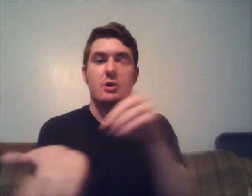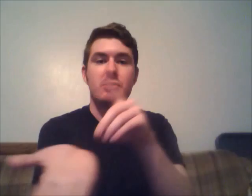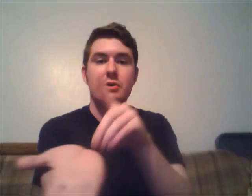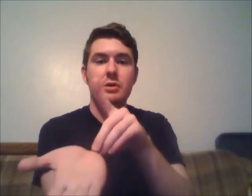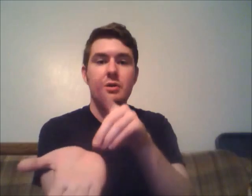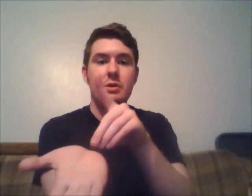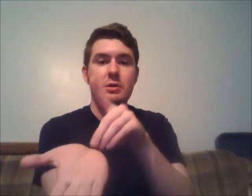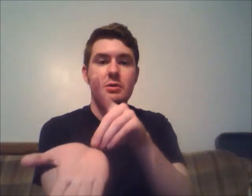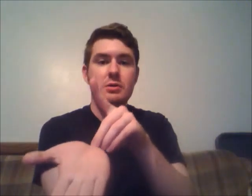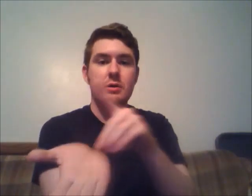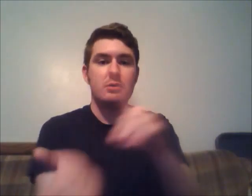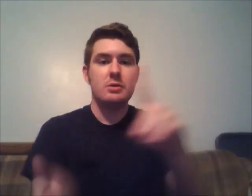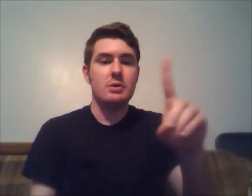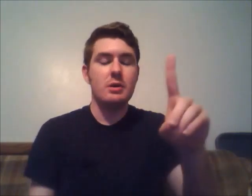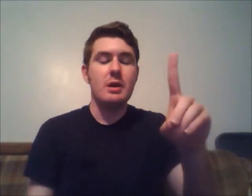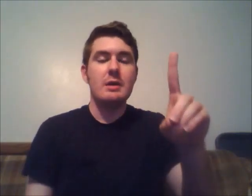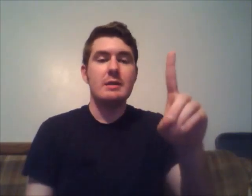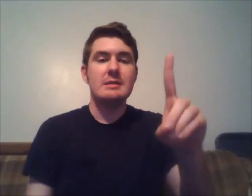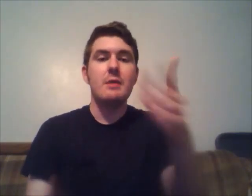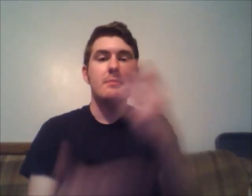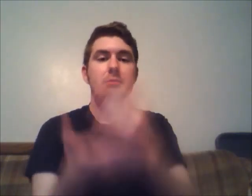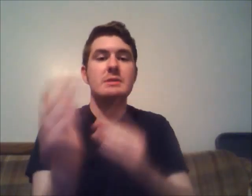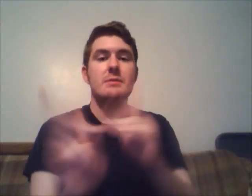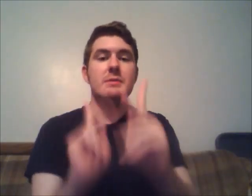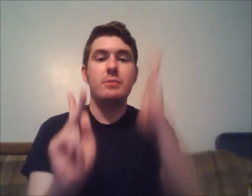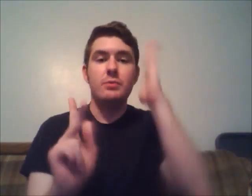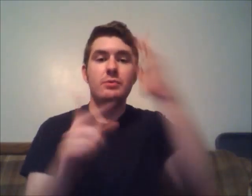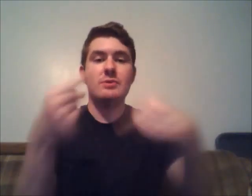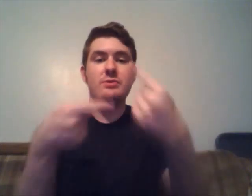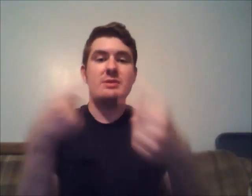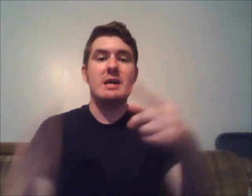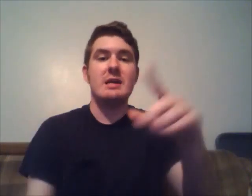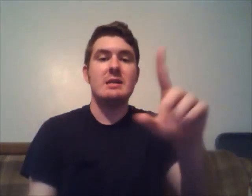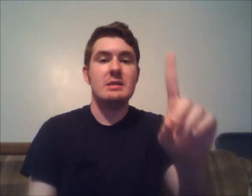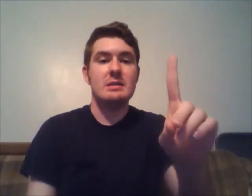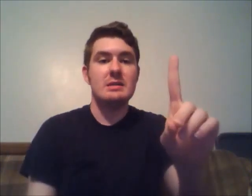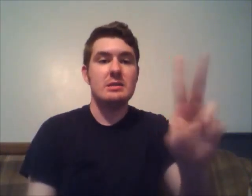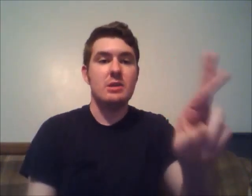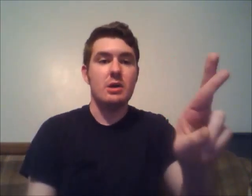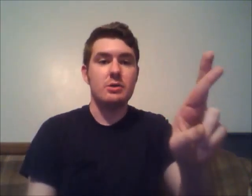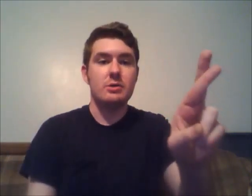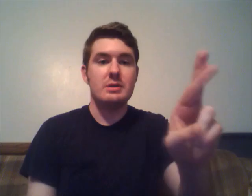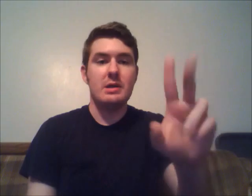doctor. Doctor. Some people will go to sign doctor, DR.